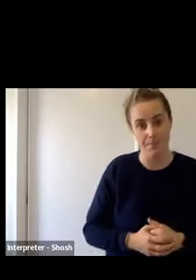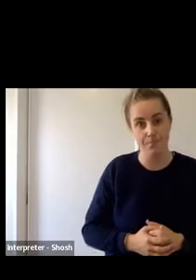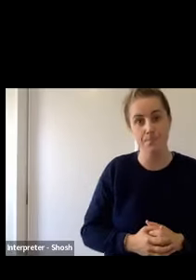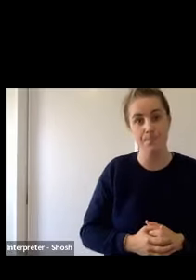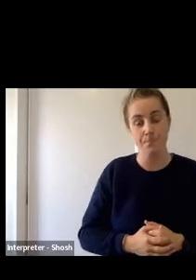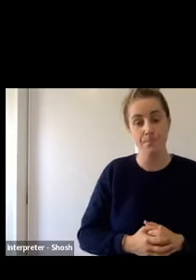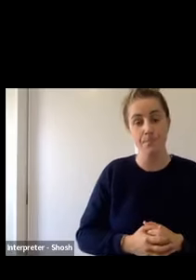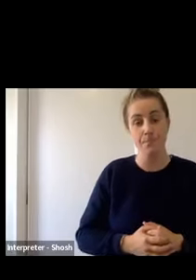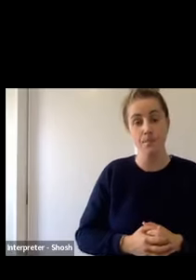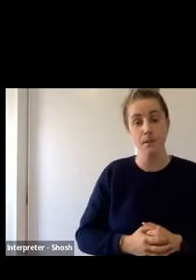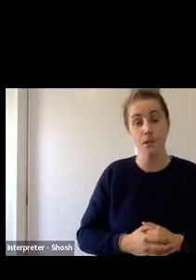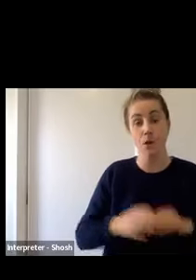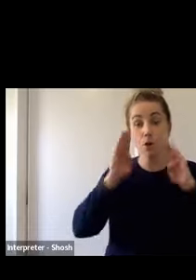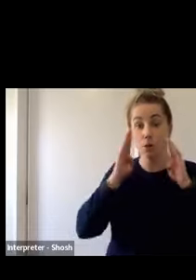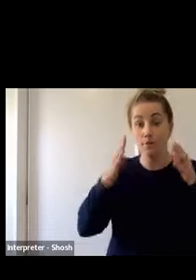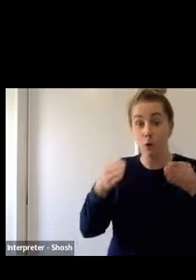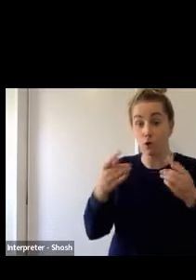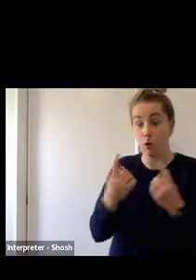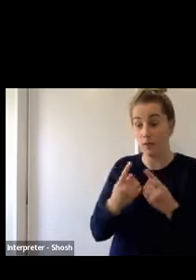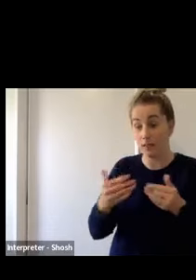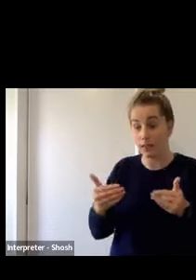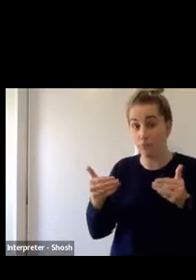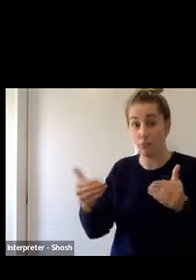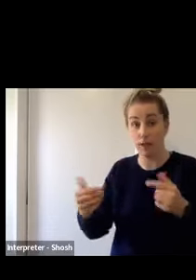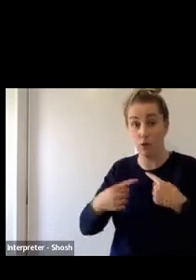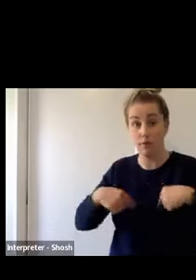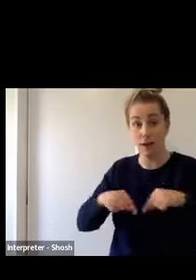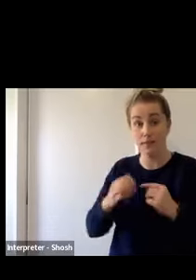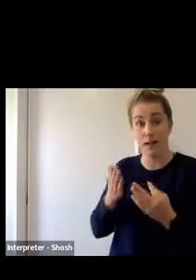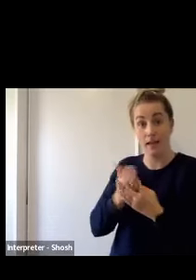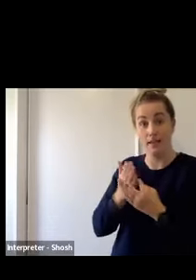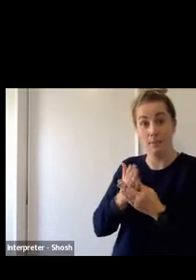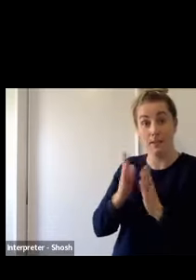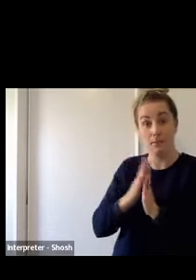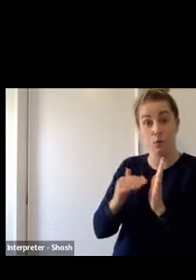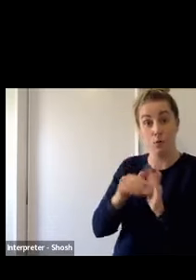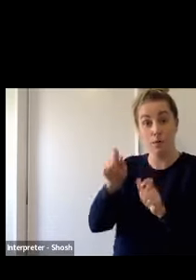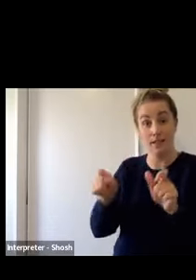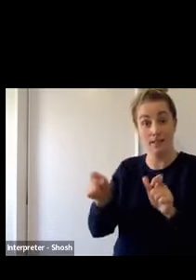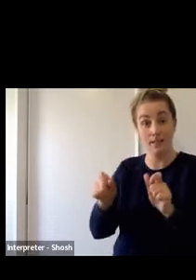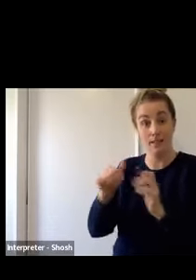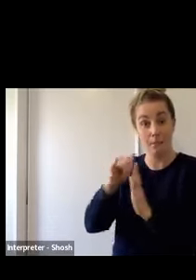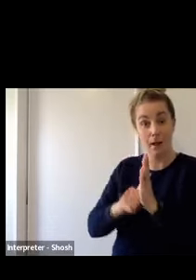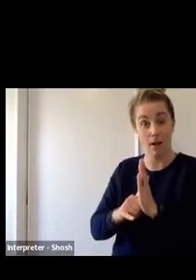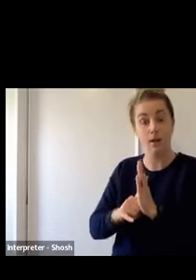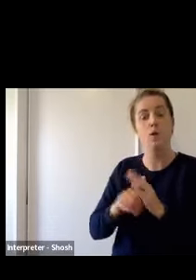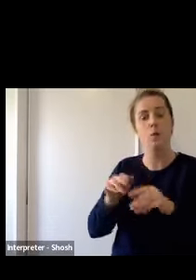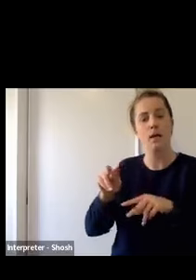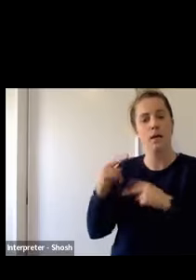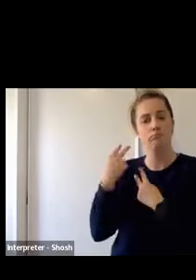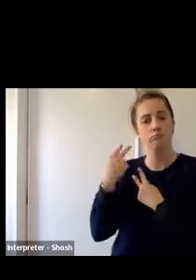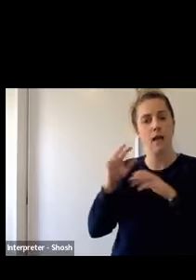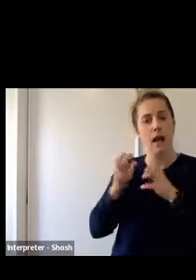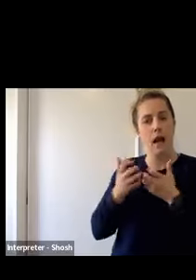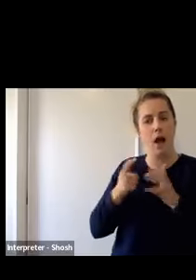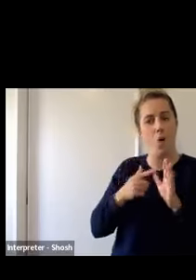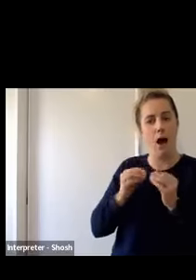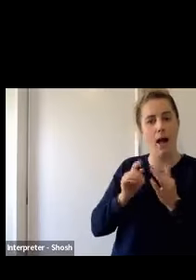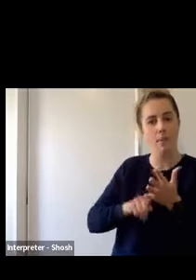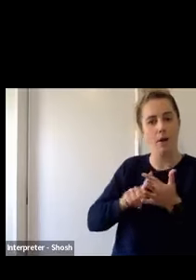To focus on what's in front of us, the Accessibility for New Zealanders bill, I think we can reflect on how ABLE positioned itself